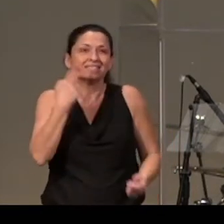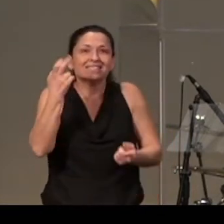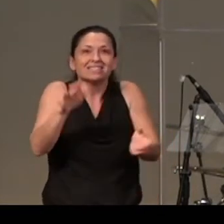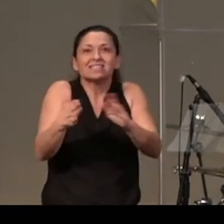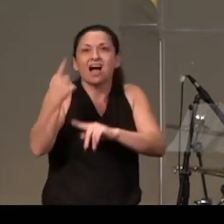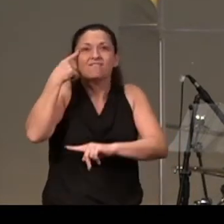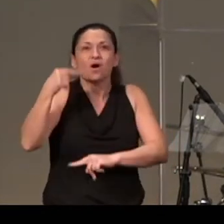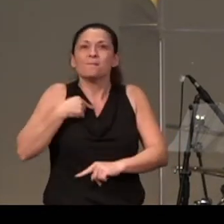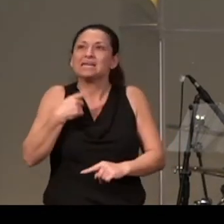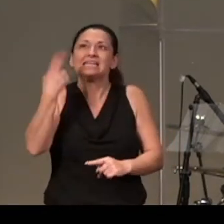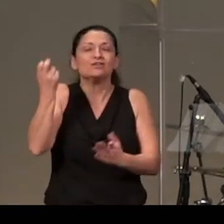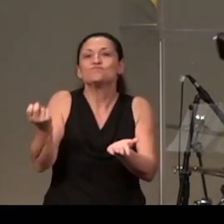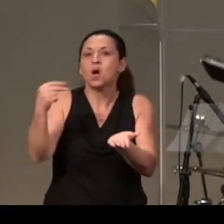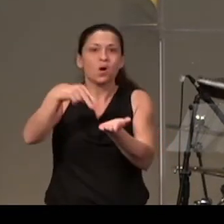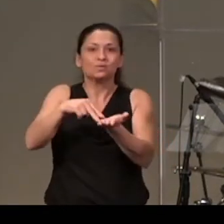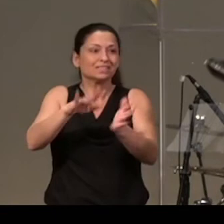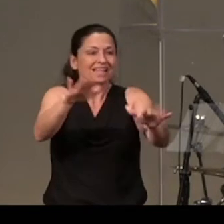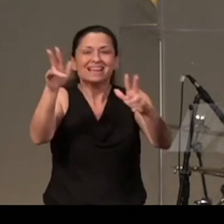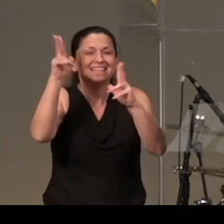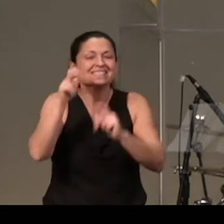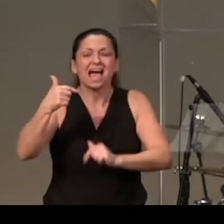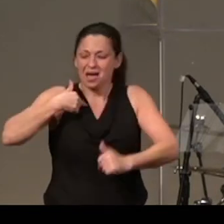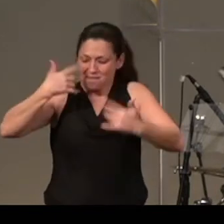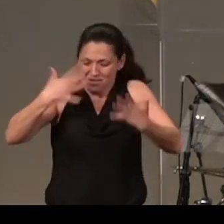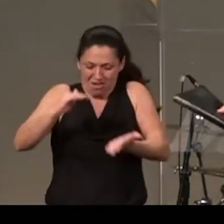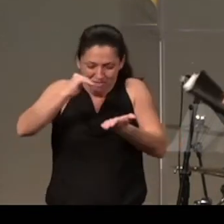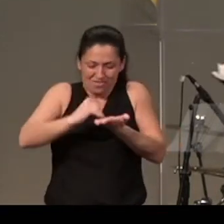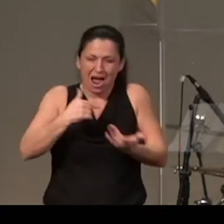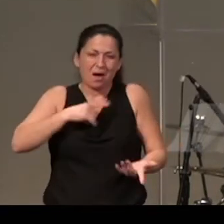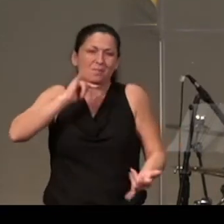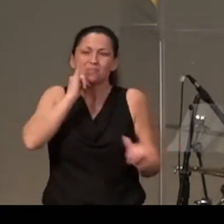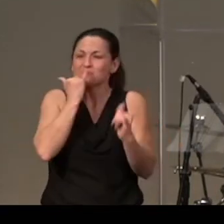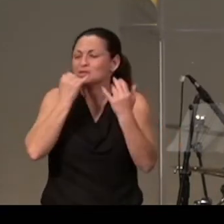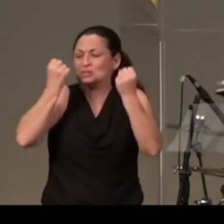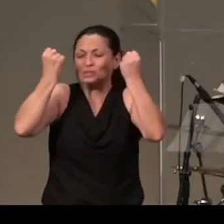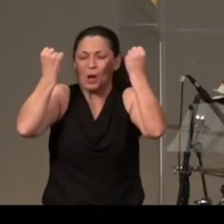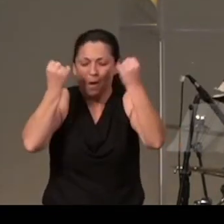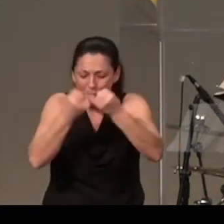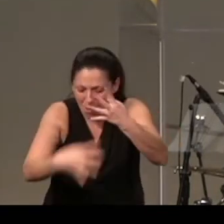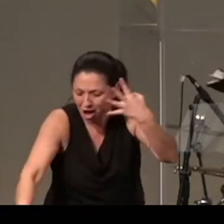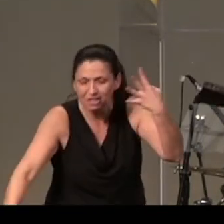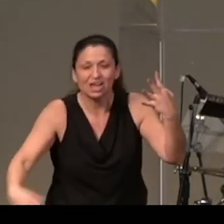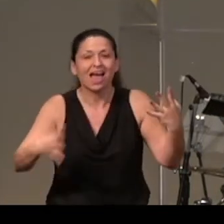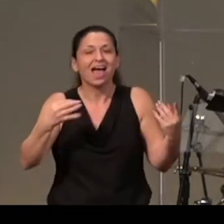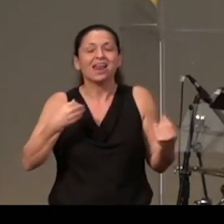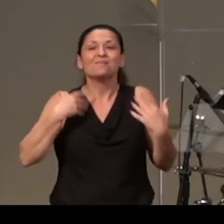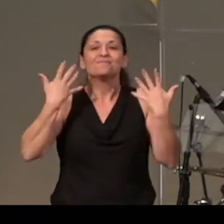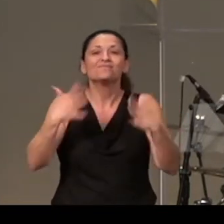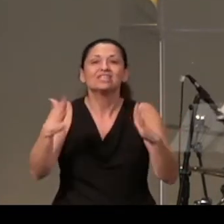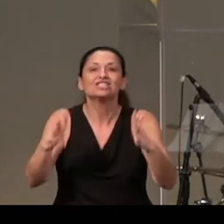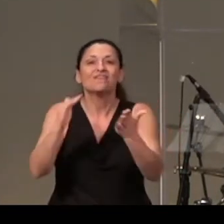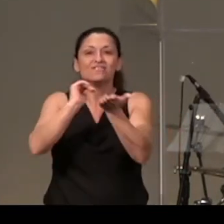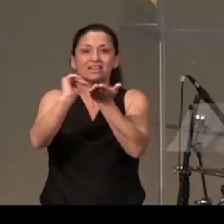died for me. He rose. Listen, I am forgiven. I have messed up so much and I'm forgiven. Wouldn't you like to be forgiven? Wouldn't you?